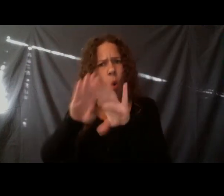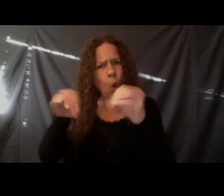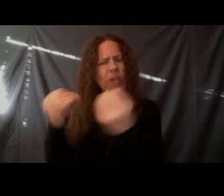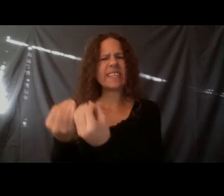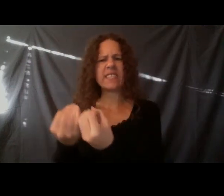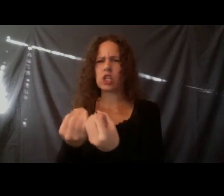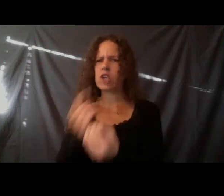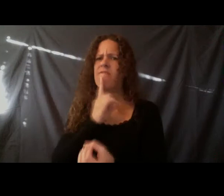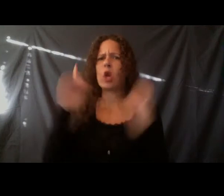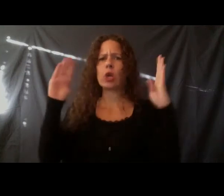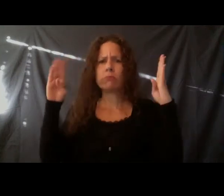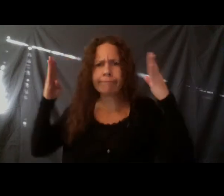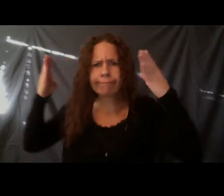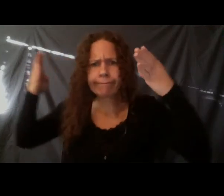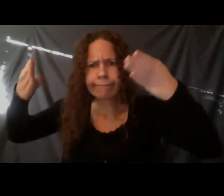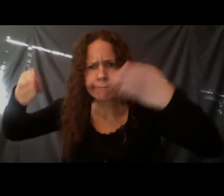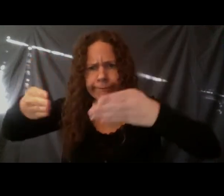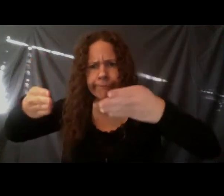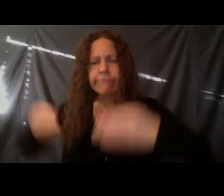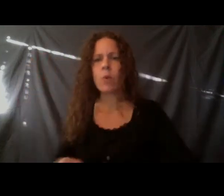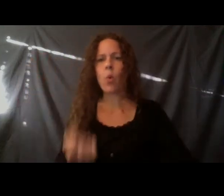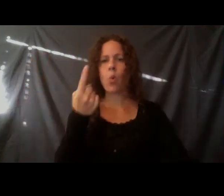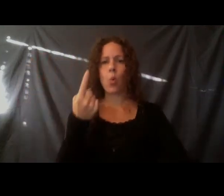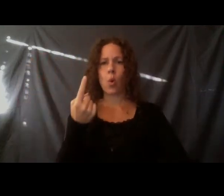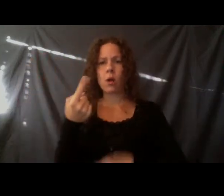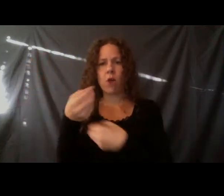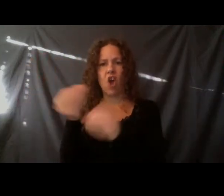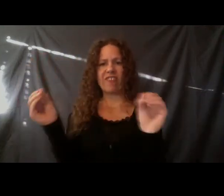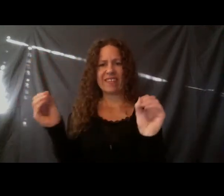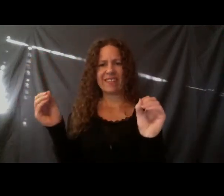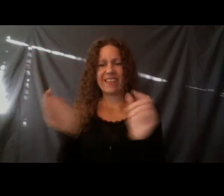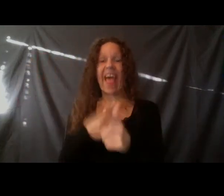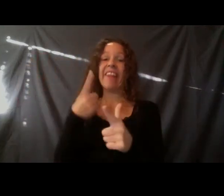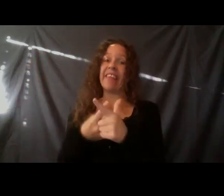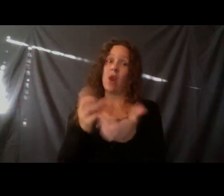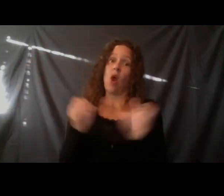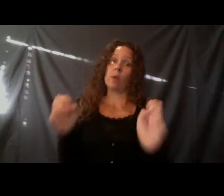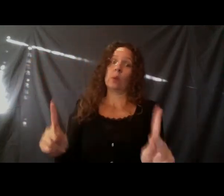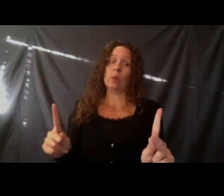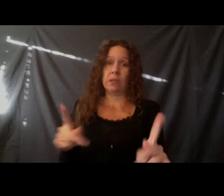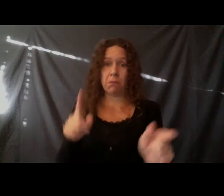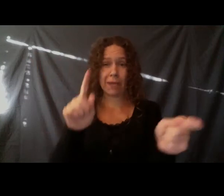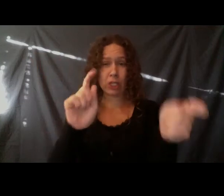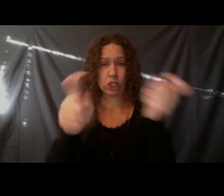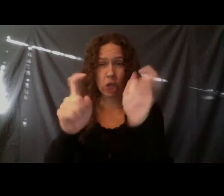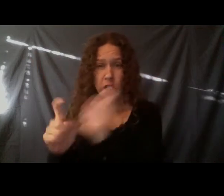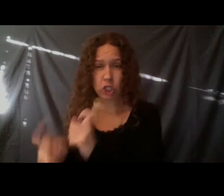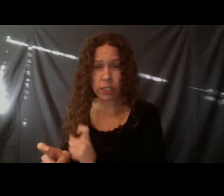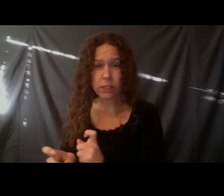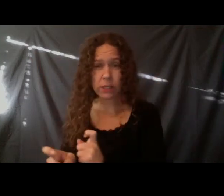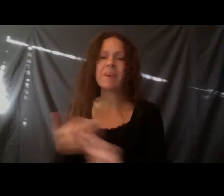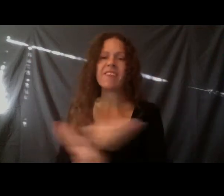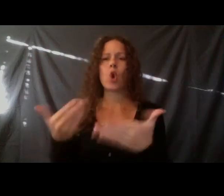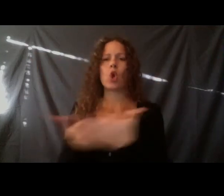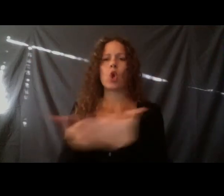around one office. And we should take the opportunity to make changes to that before we put new people in those offices. So let's keep that